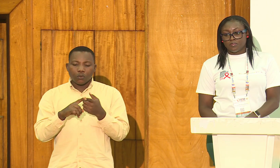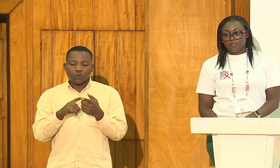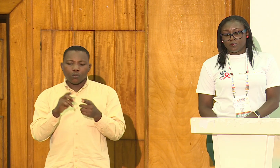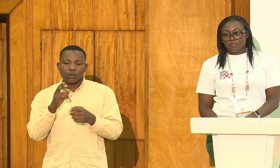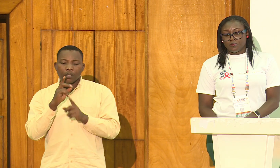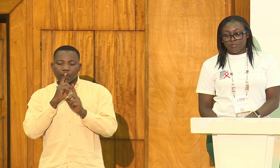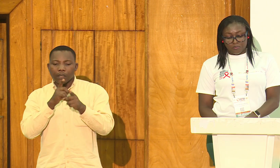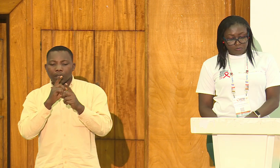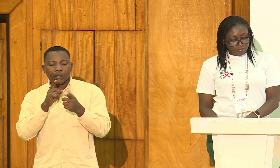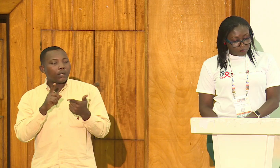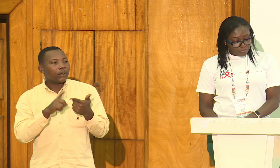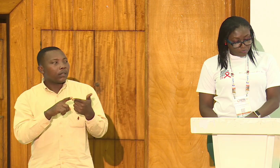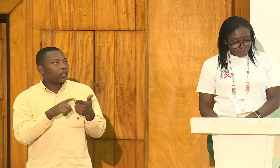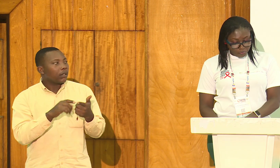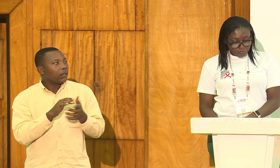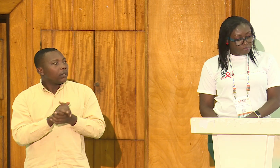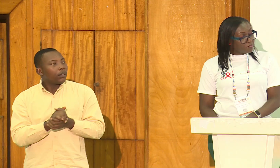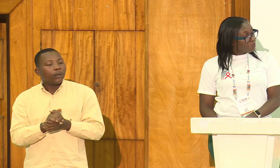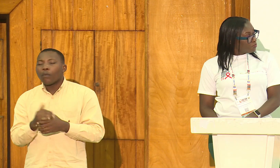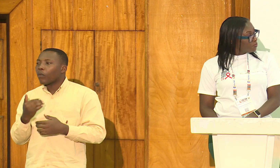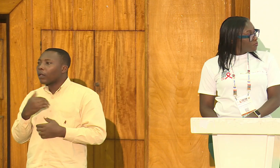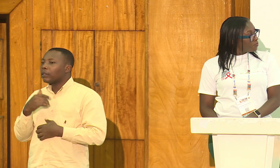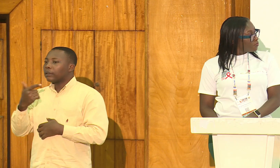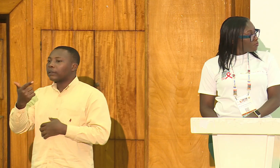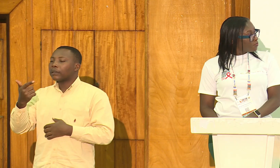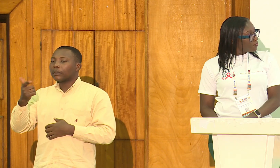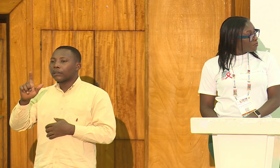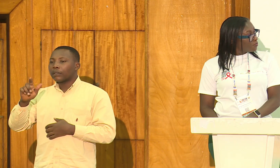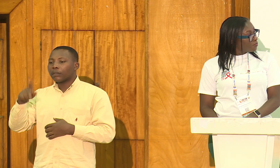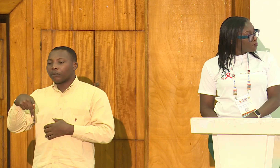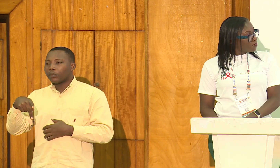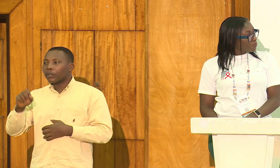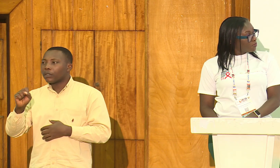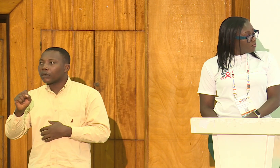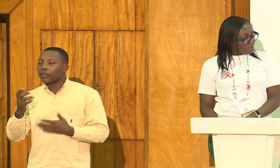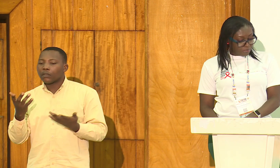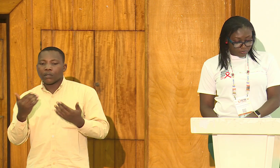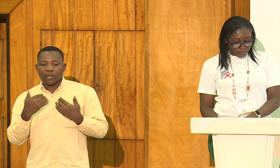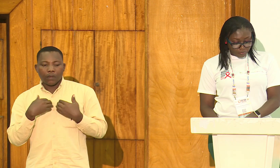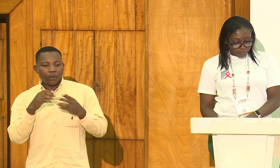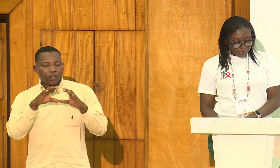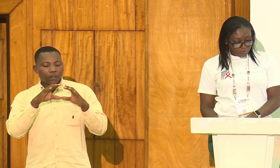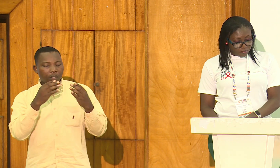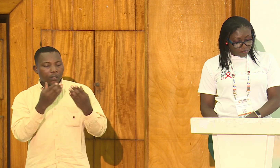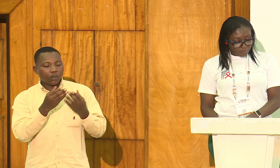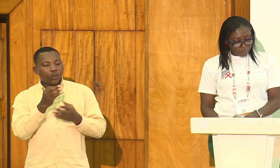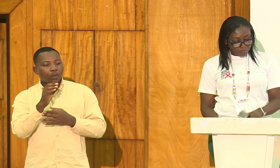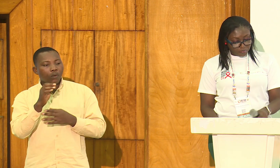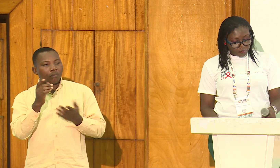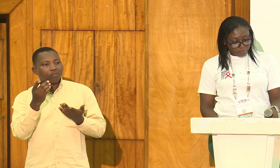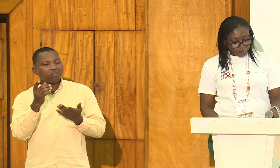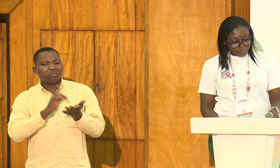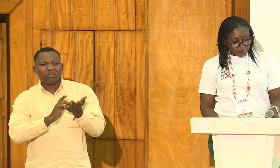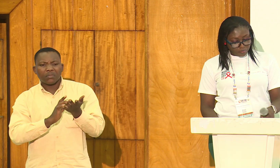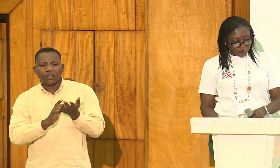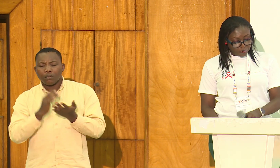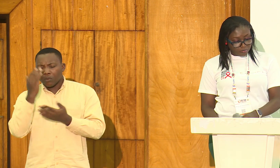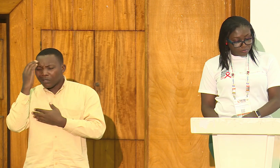GLPs. So GLPs are a class of drugs. I'm sure you've heard a lot of them.